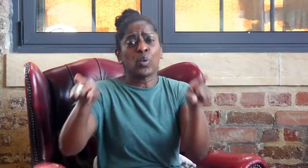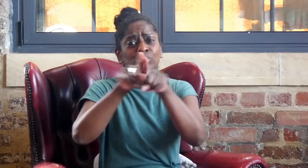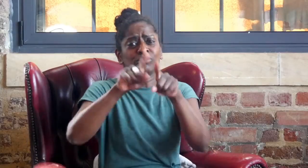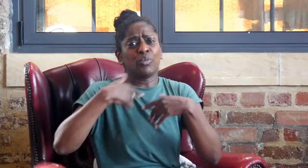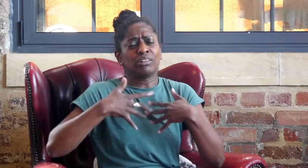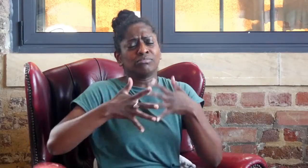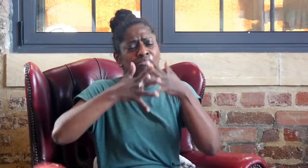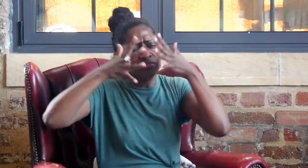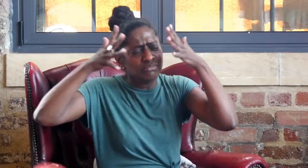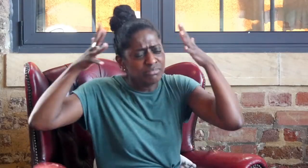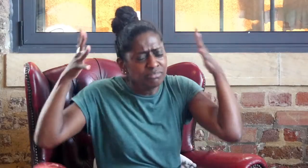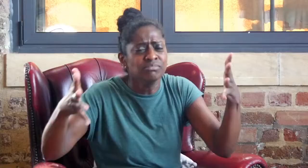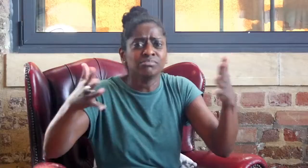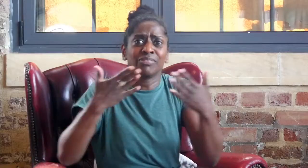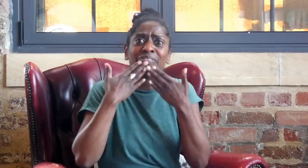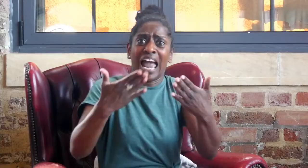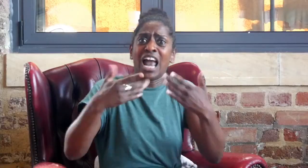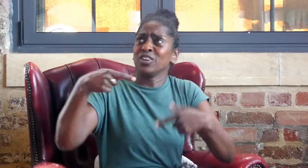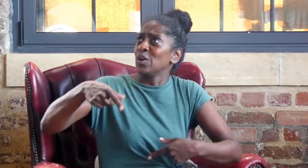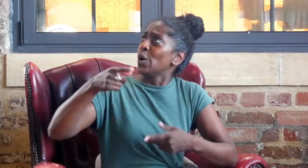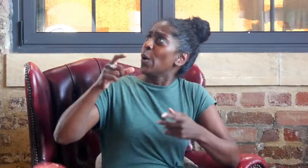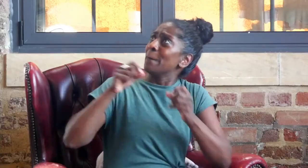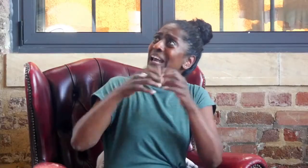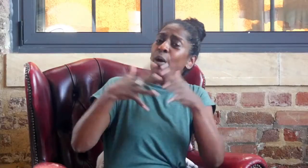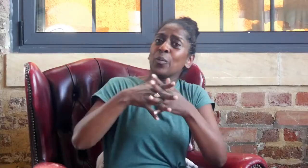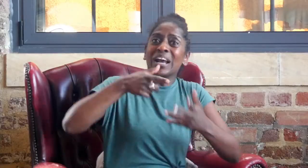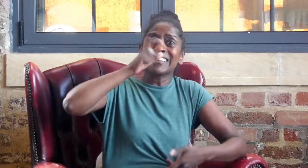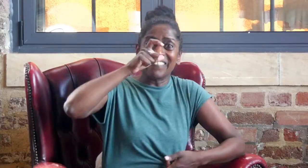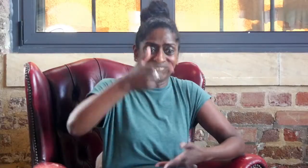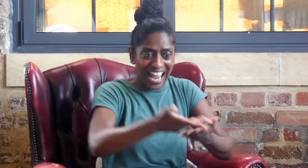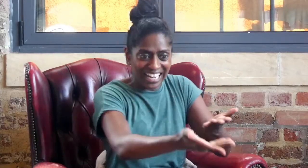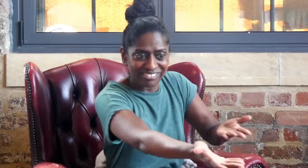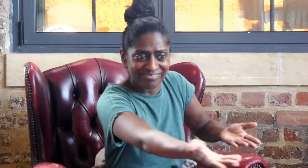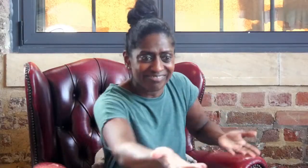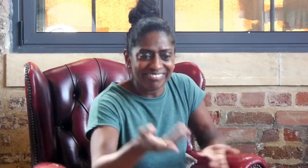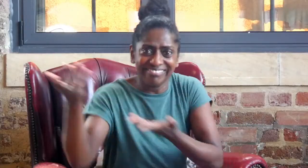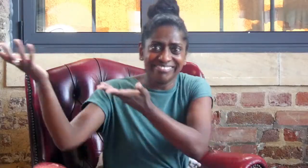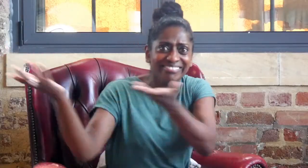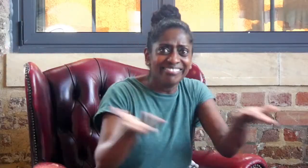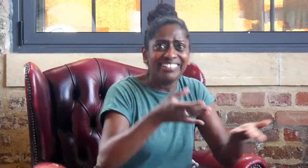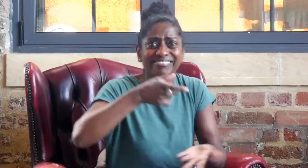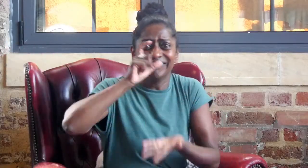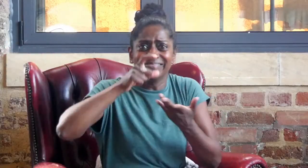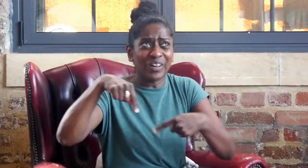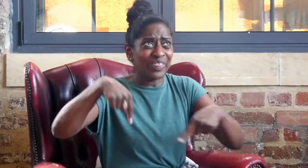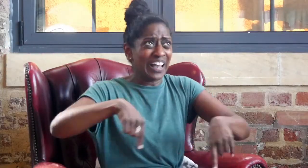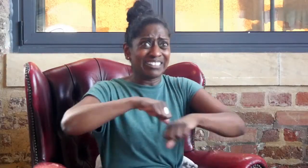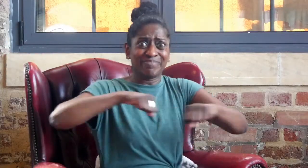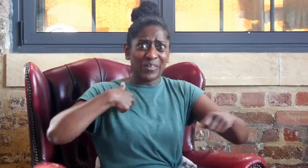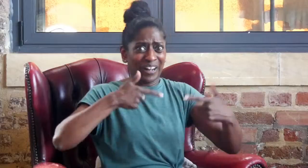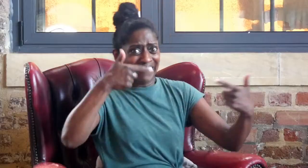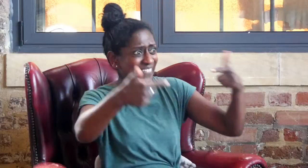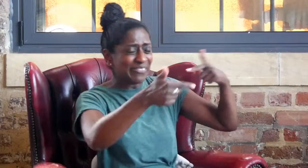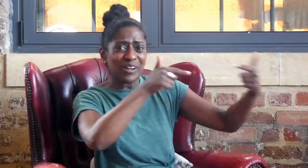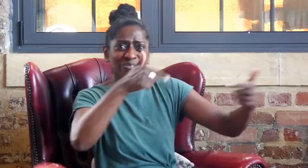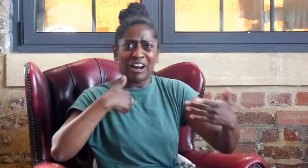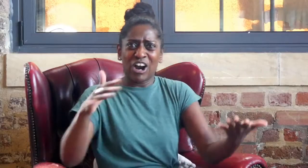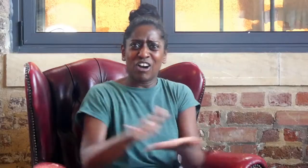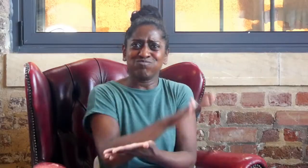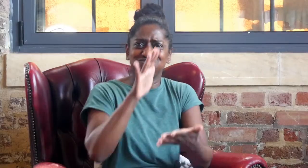of upcoming events. I also want to say a huge thank you to Bewitched Coffee, where we are here today, for